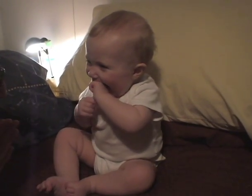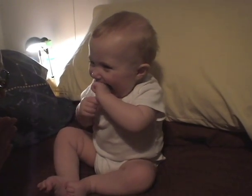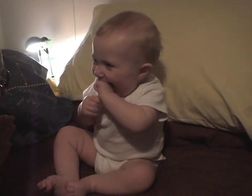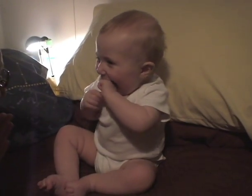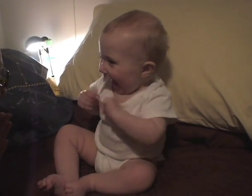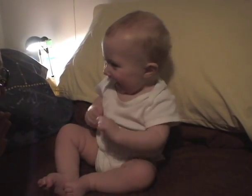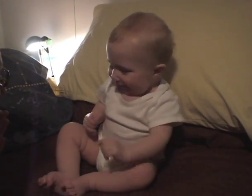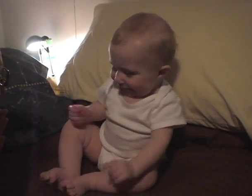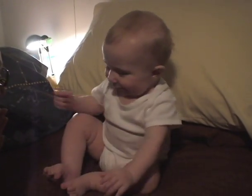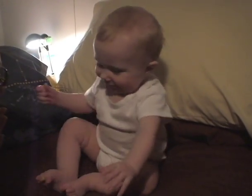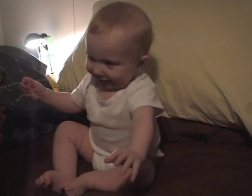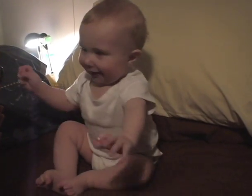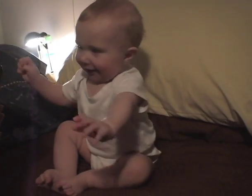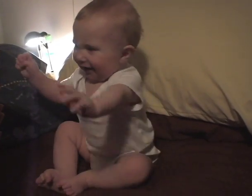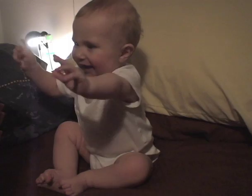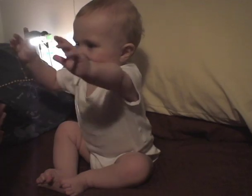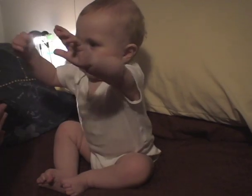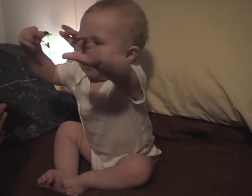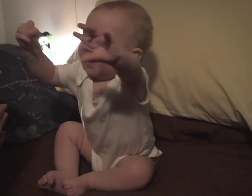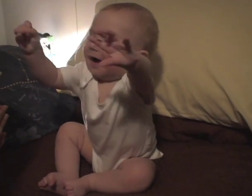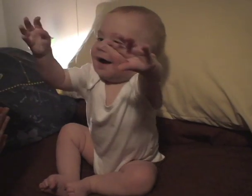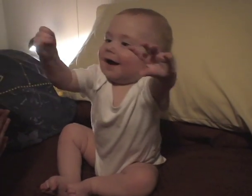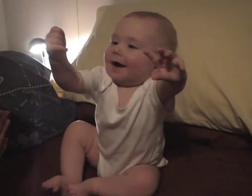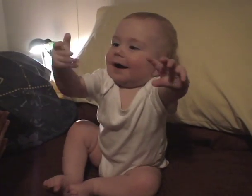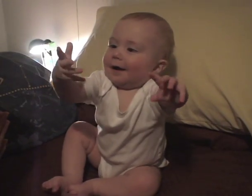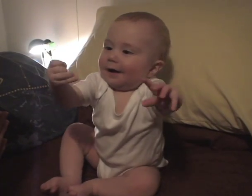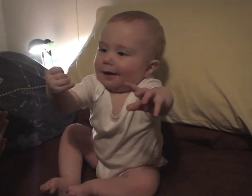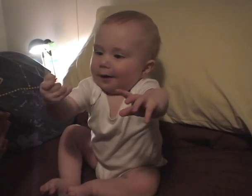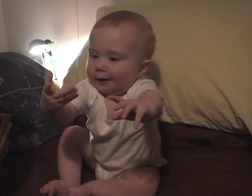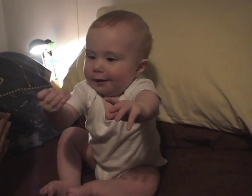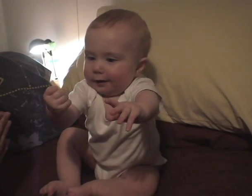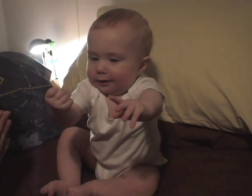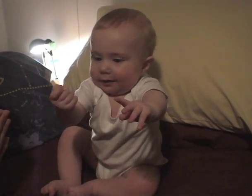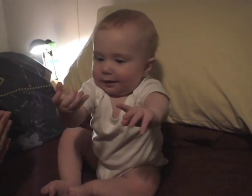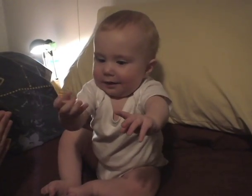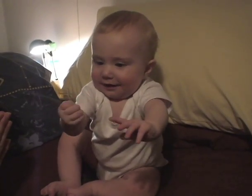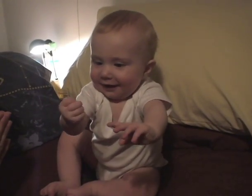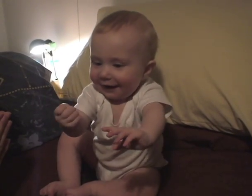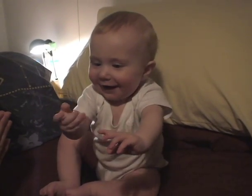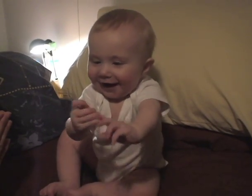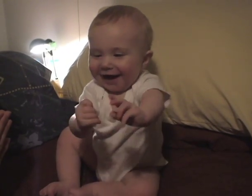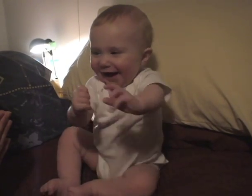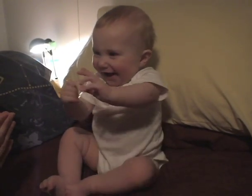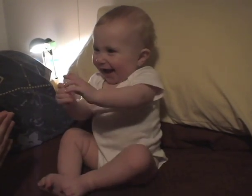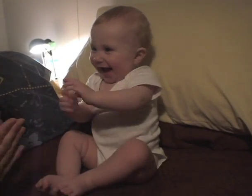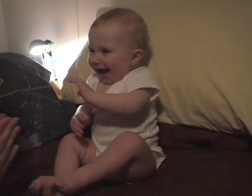signing milk? Yes, you are. Oh, that's right. Milk. Yeah.